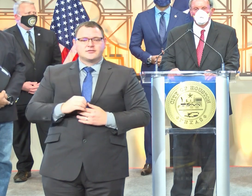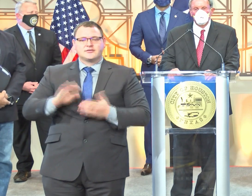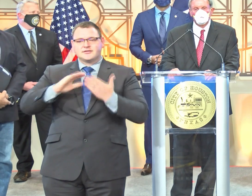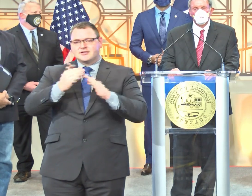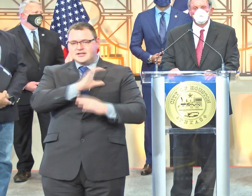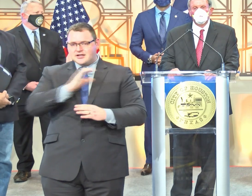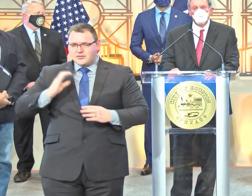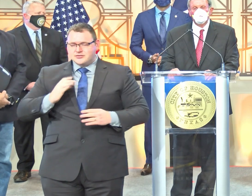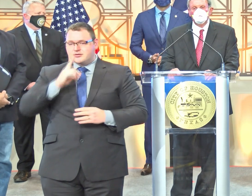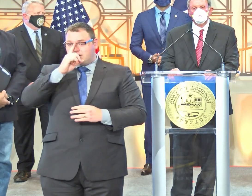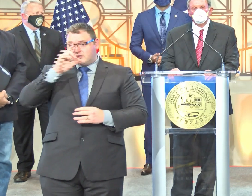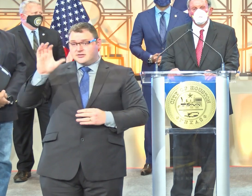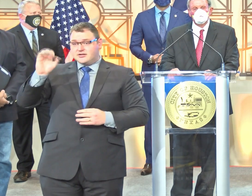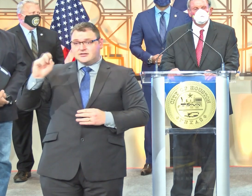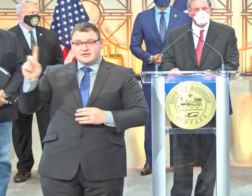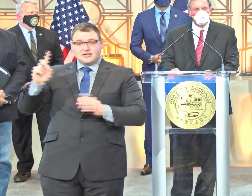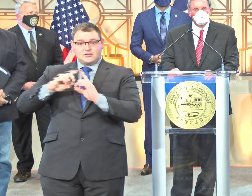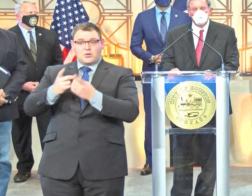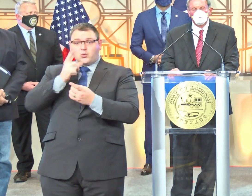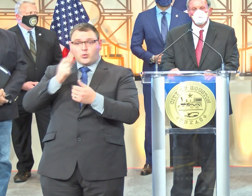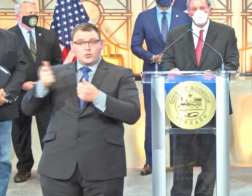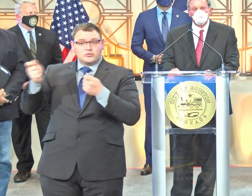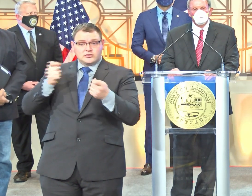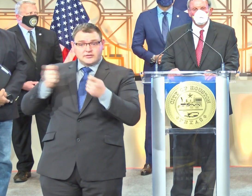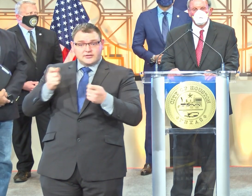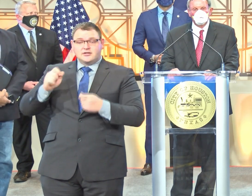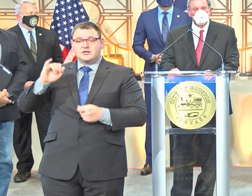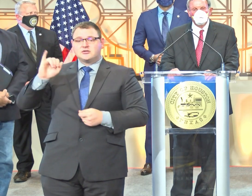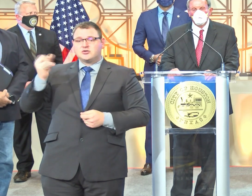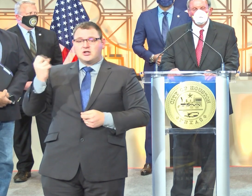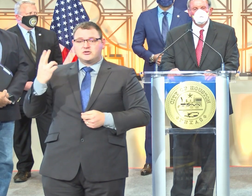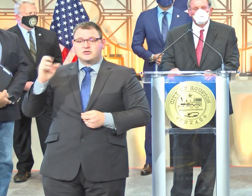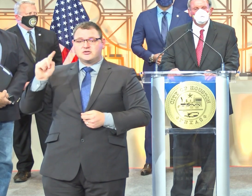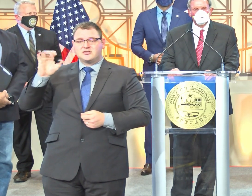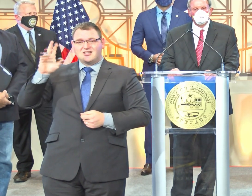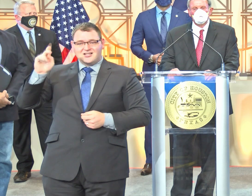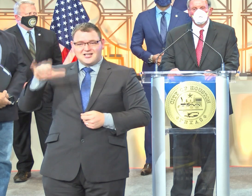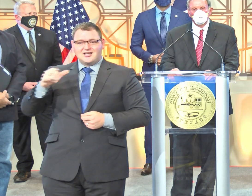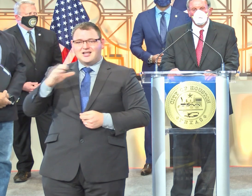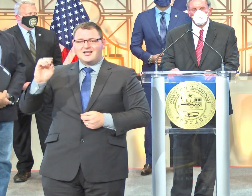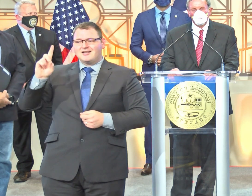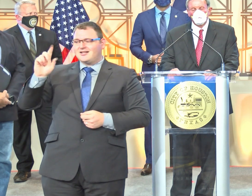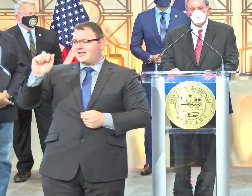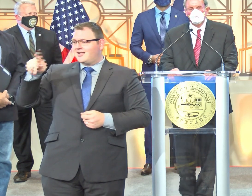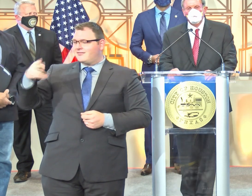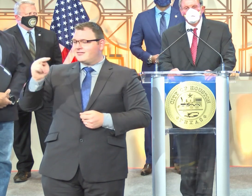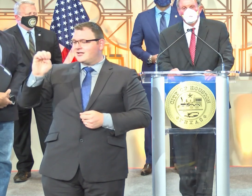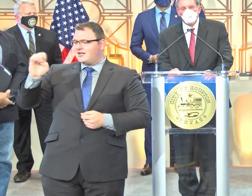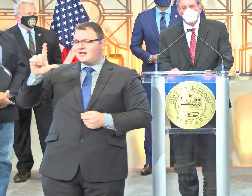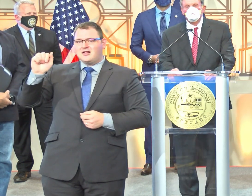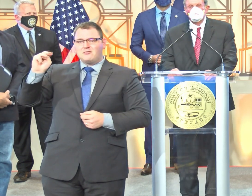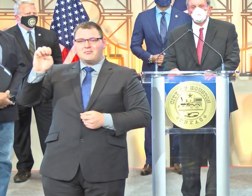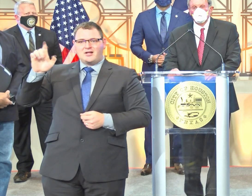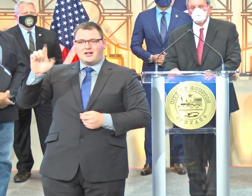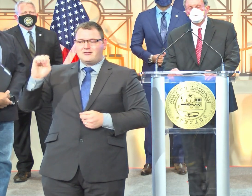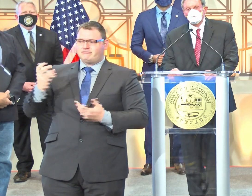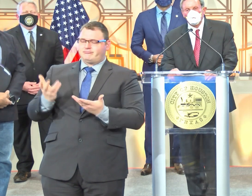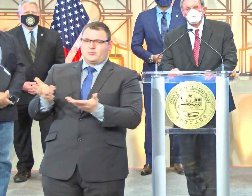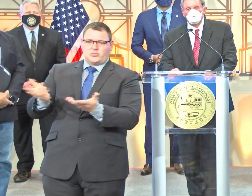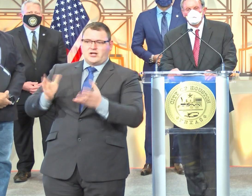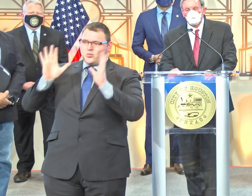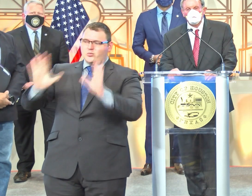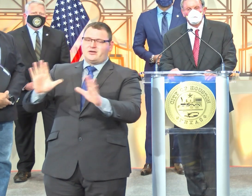today, and that is well-deserved. And I have some folks to thank, but I will tell you that now the hard